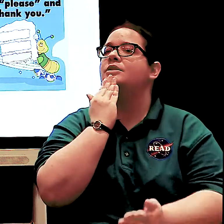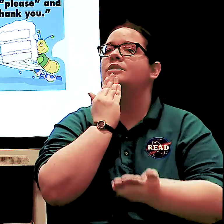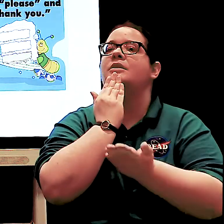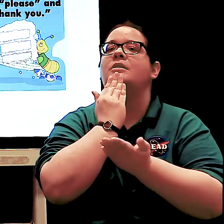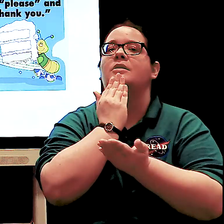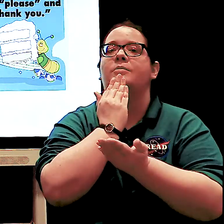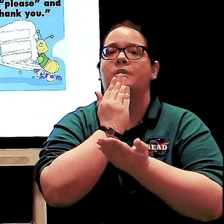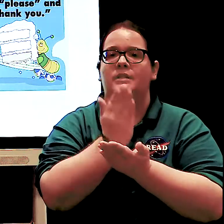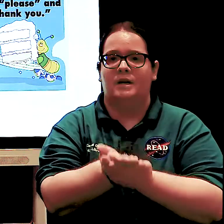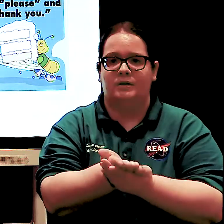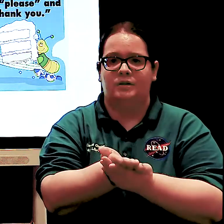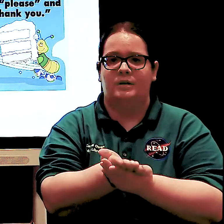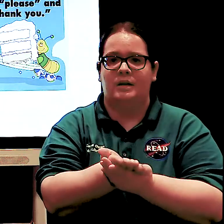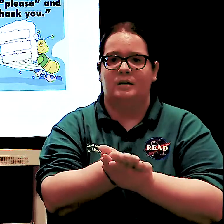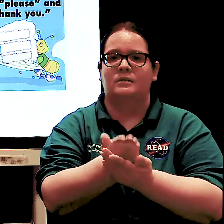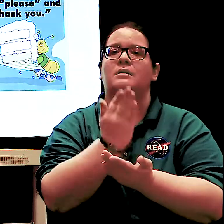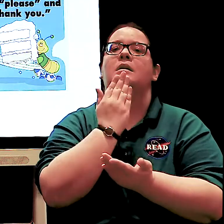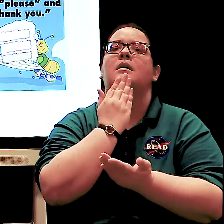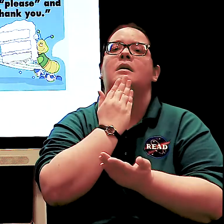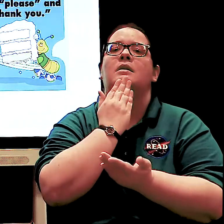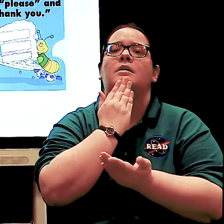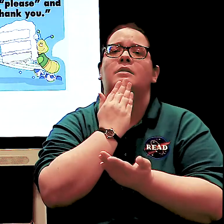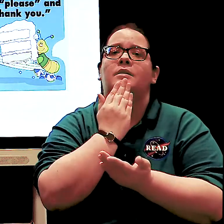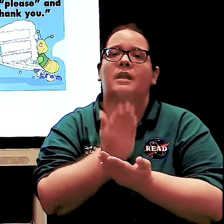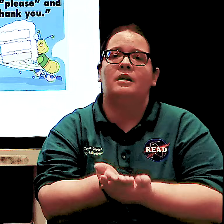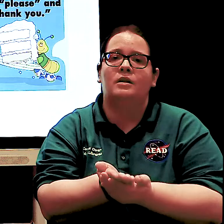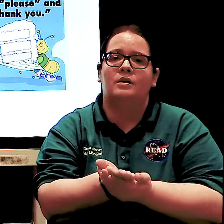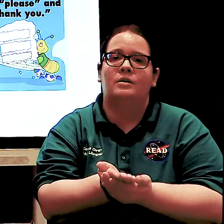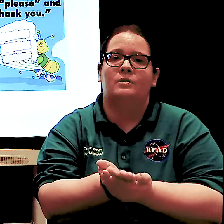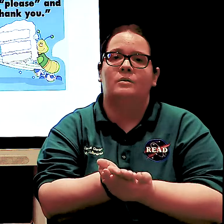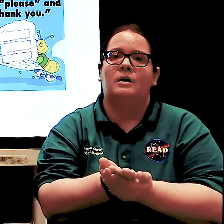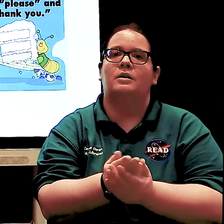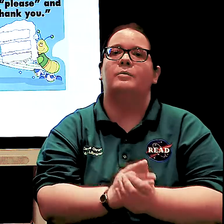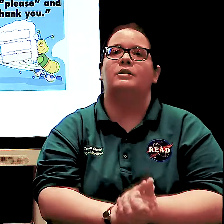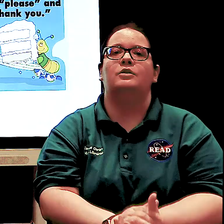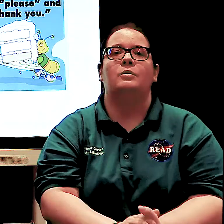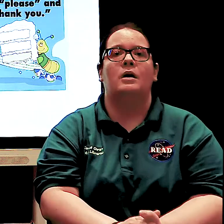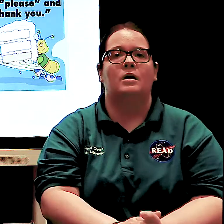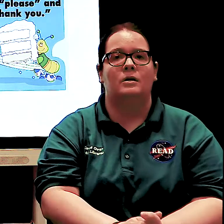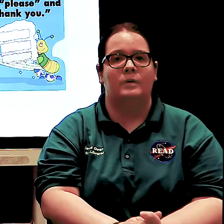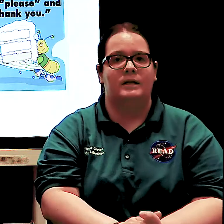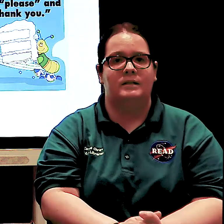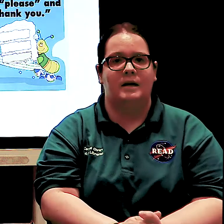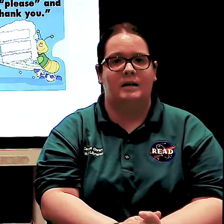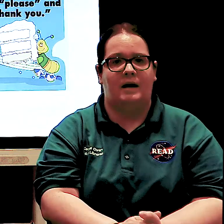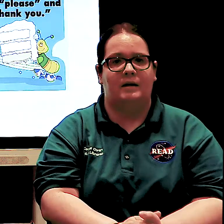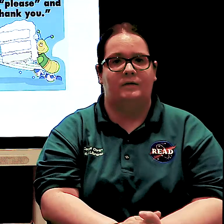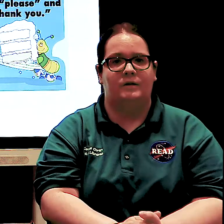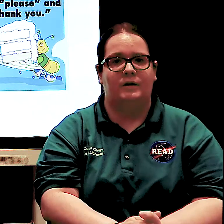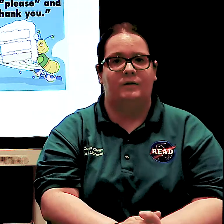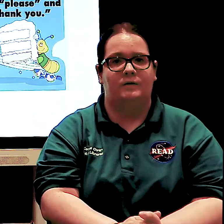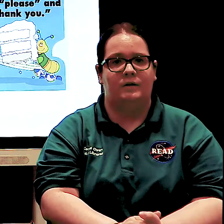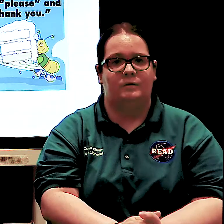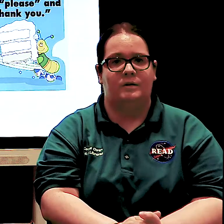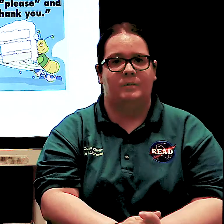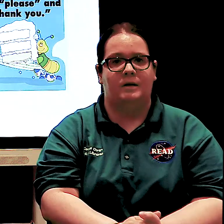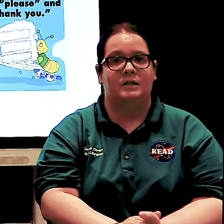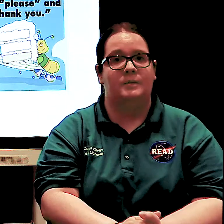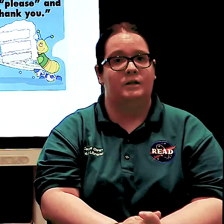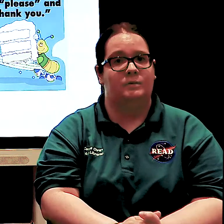chin and bring it down into your hand. Thank you. And you make sure you always say that after they've given you something, especially when you've